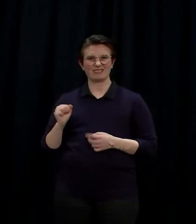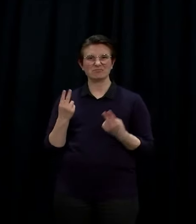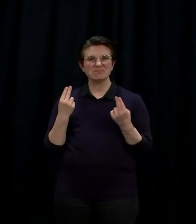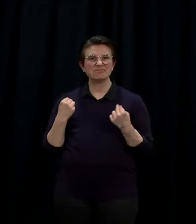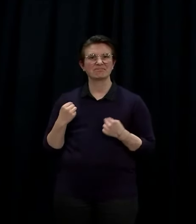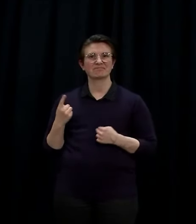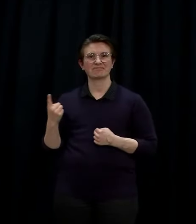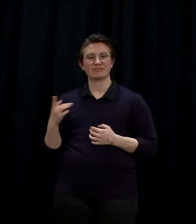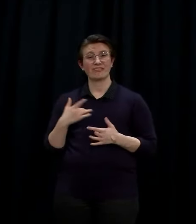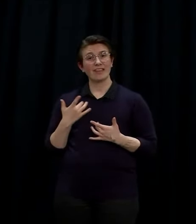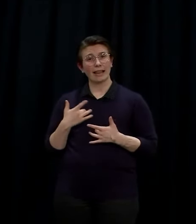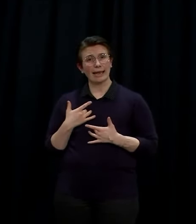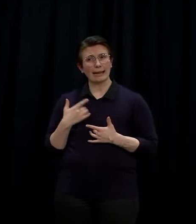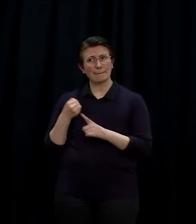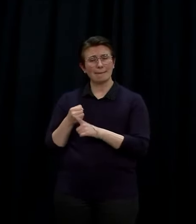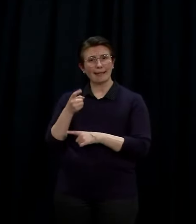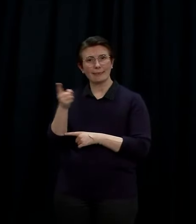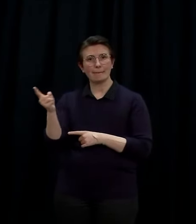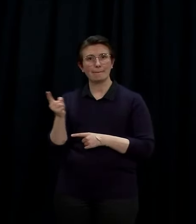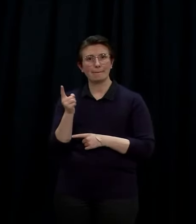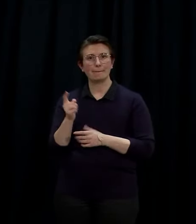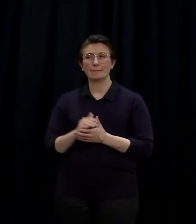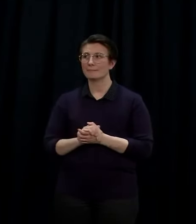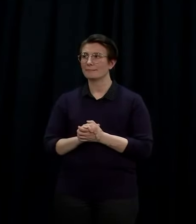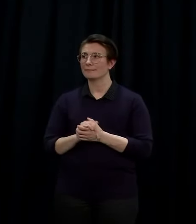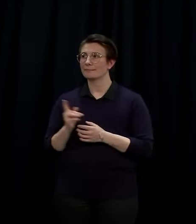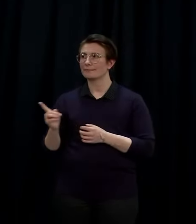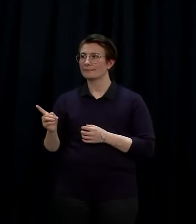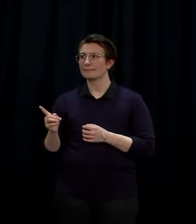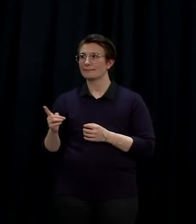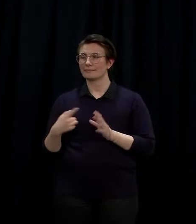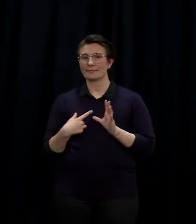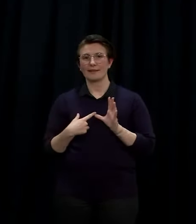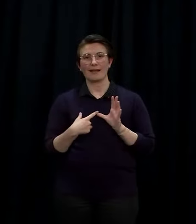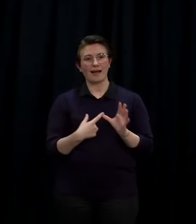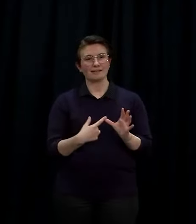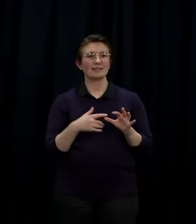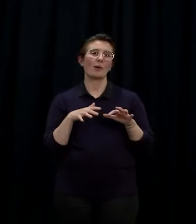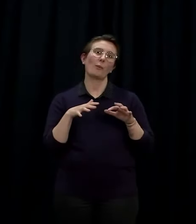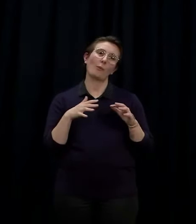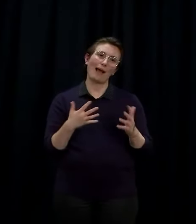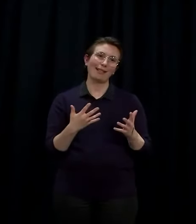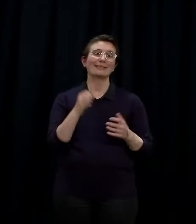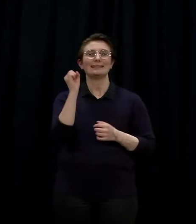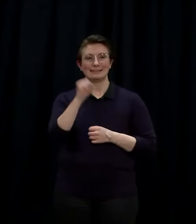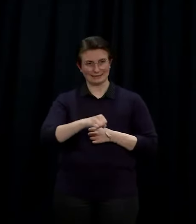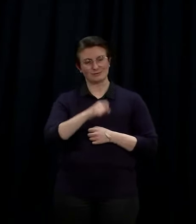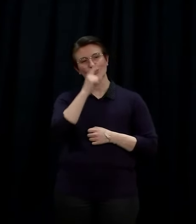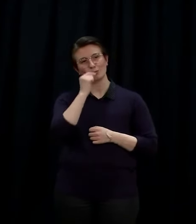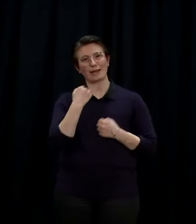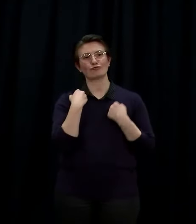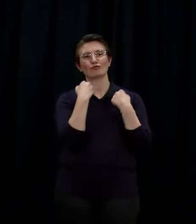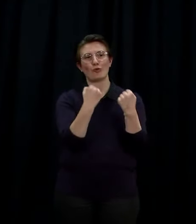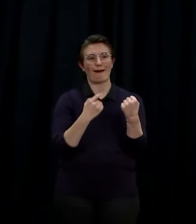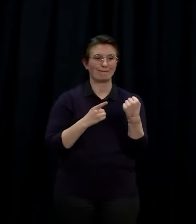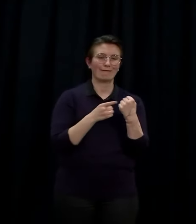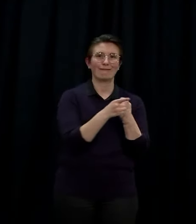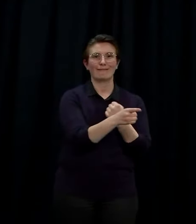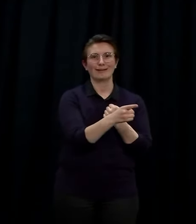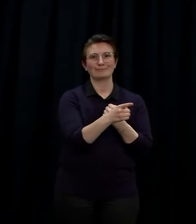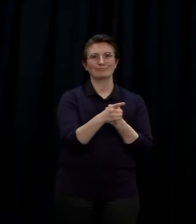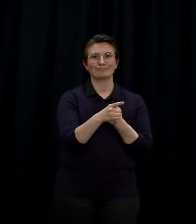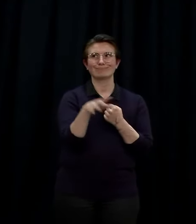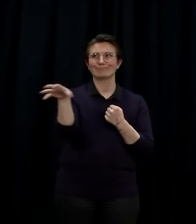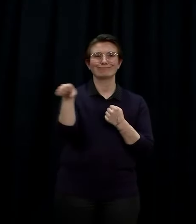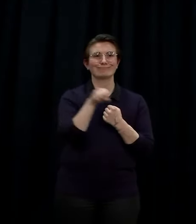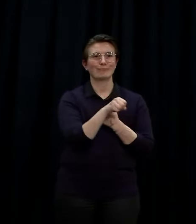not a lot more in the way of those freedoms. So yes, that exists, but I would